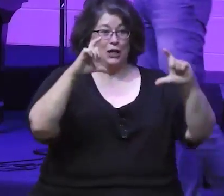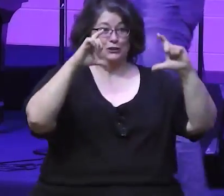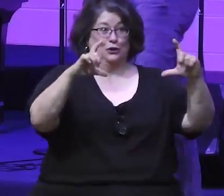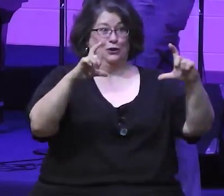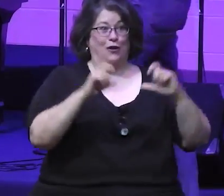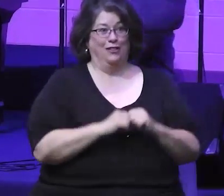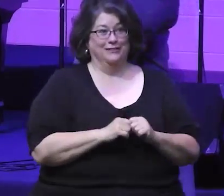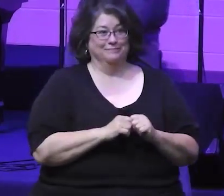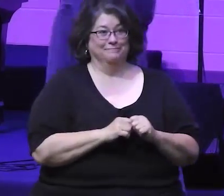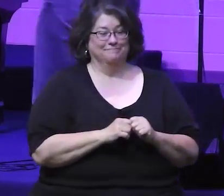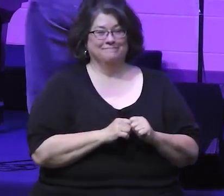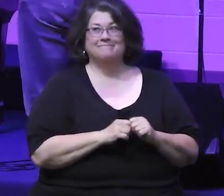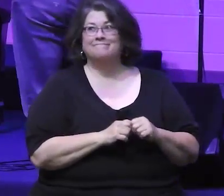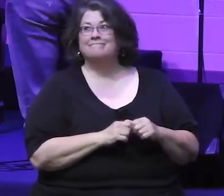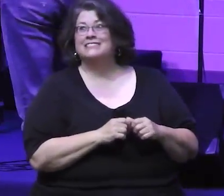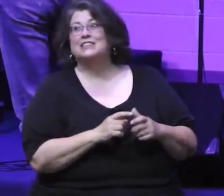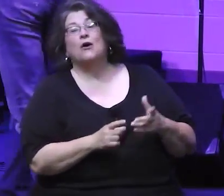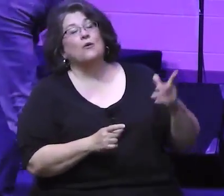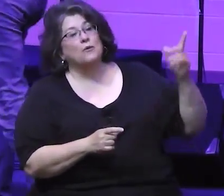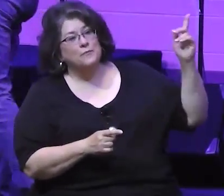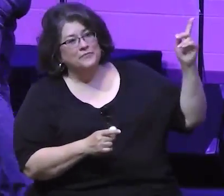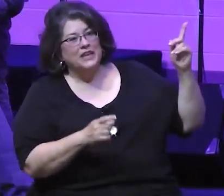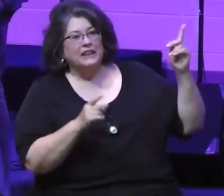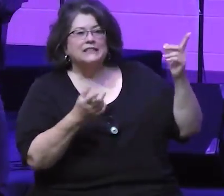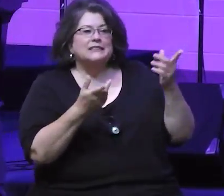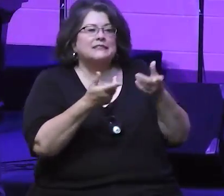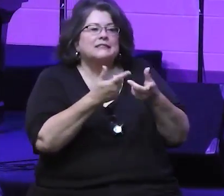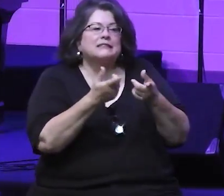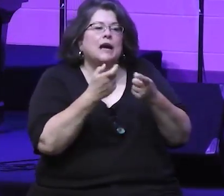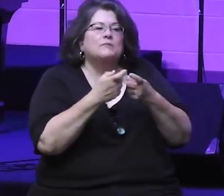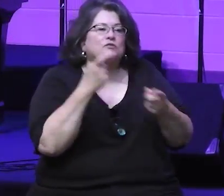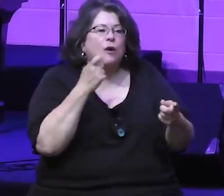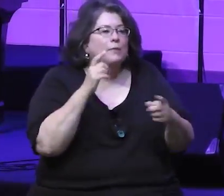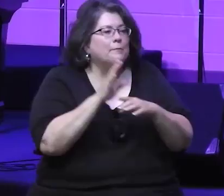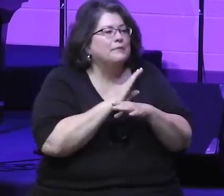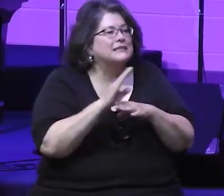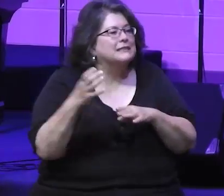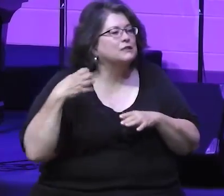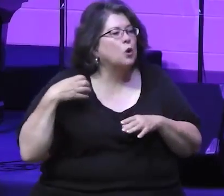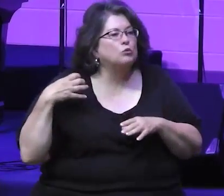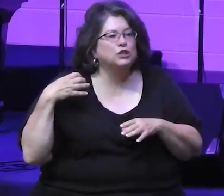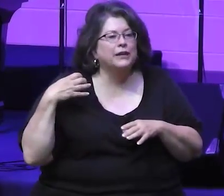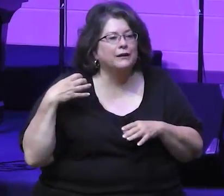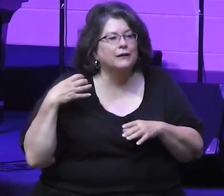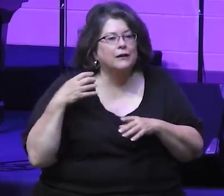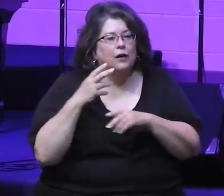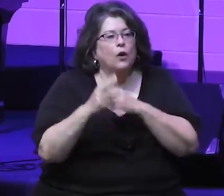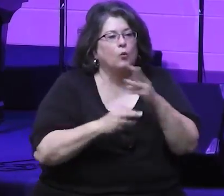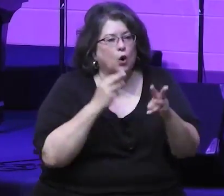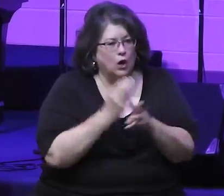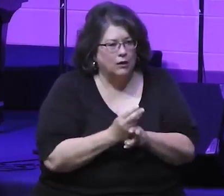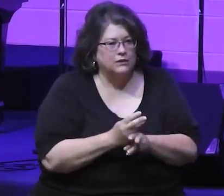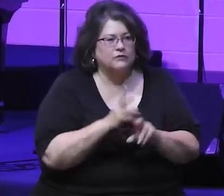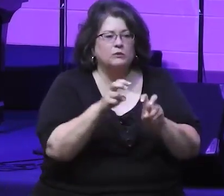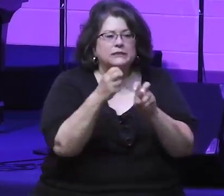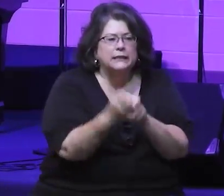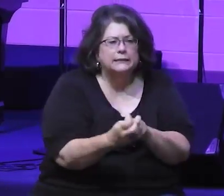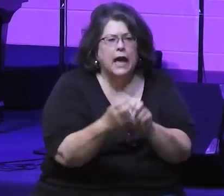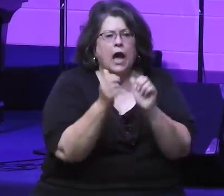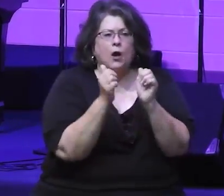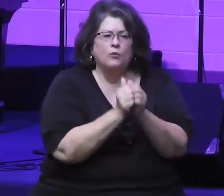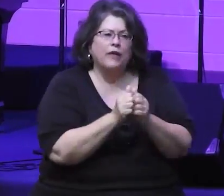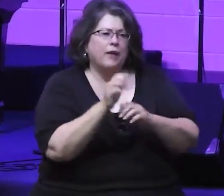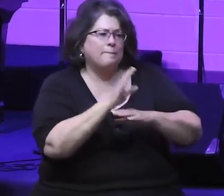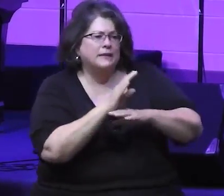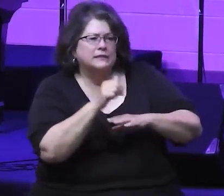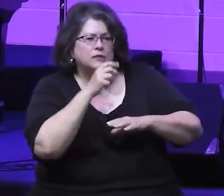Now, this image comes right out of the business coaching world. And so if I was an executive coach and we were sitting down and talking with a businesswoman